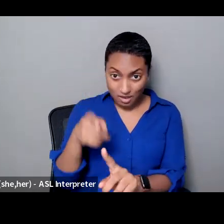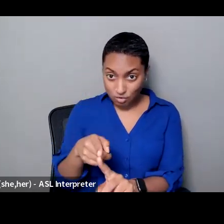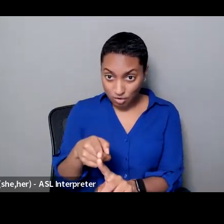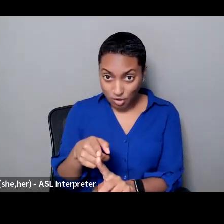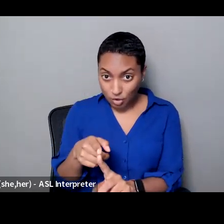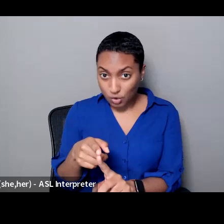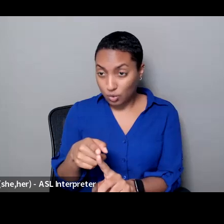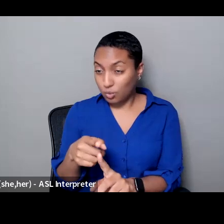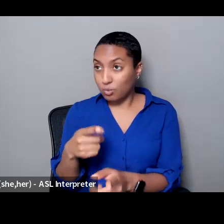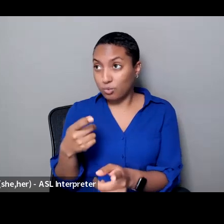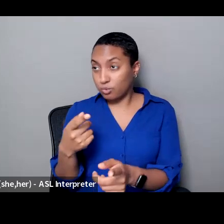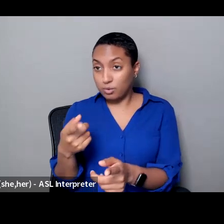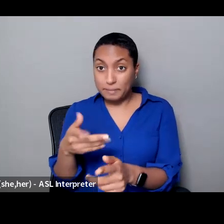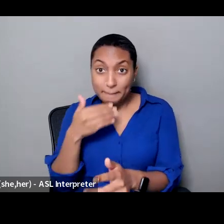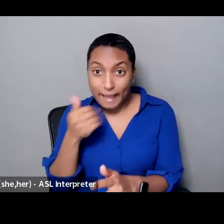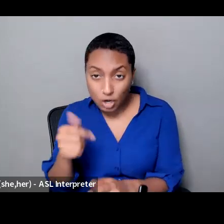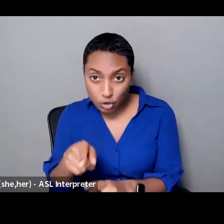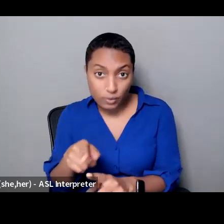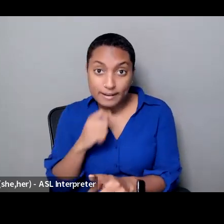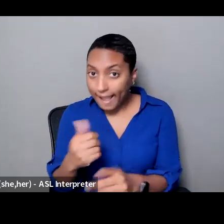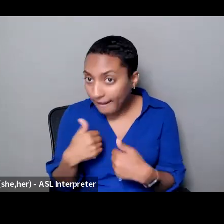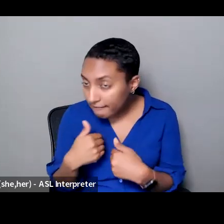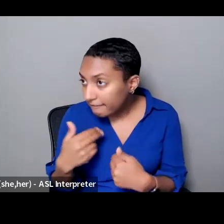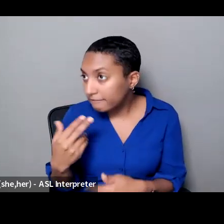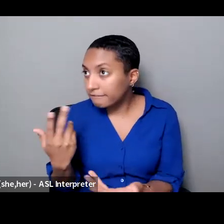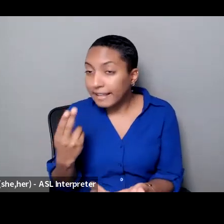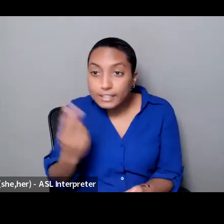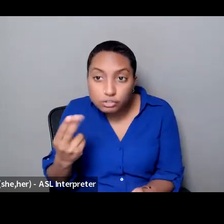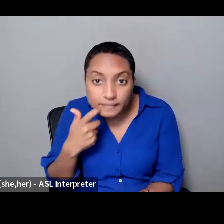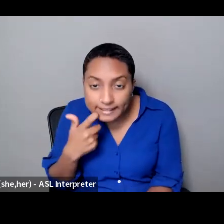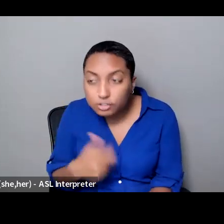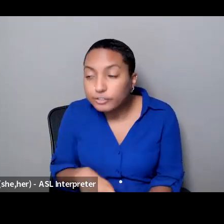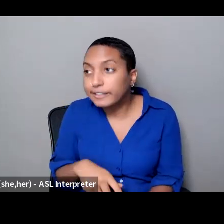of addiction, if they weren't homeless, if they didn't have,